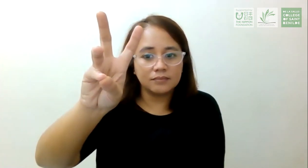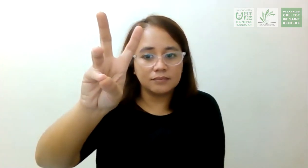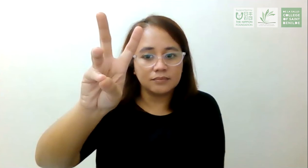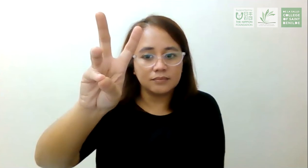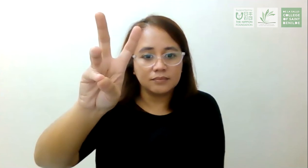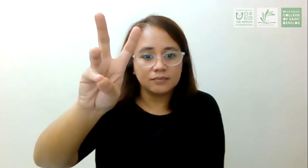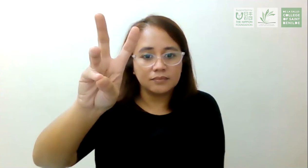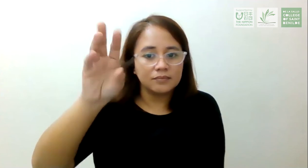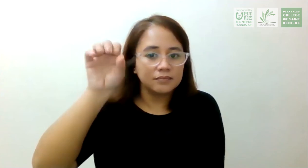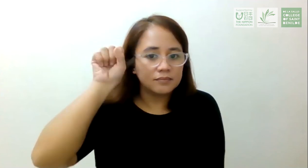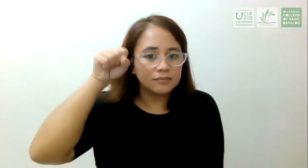Yes, This is Shah. Shah.